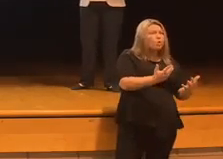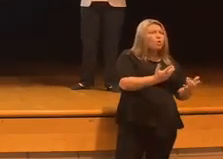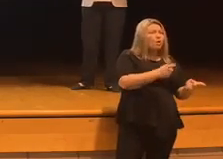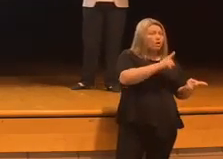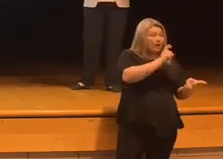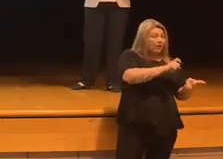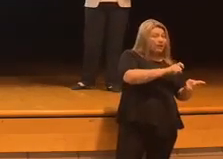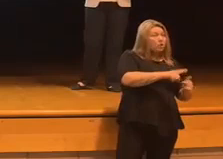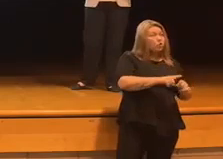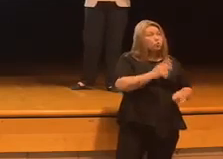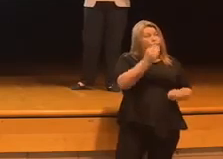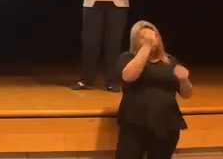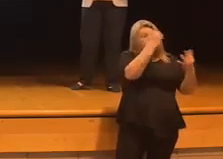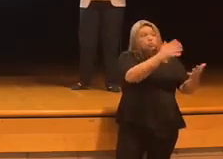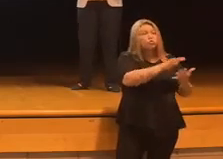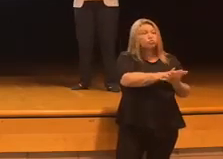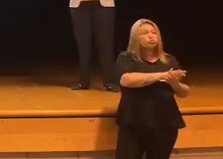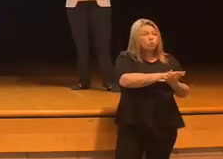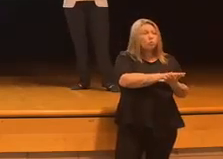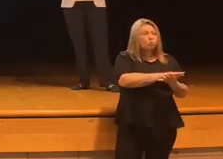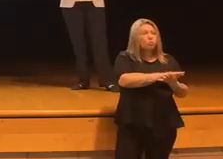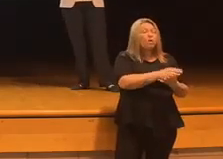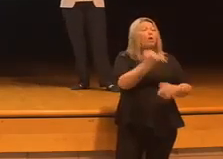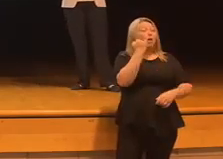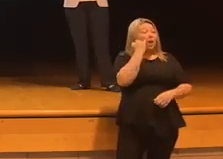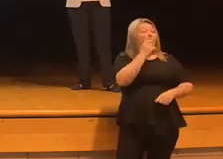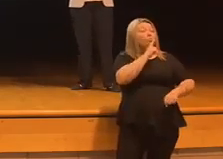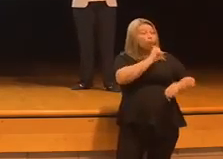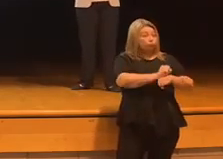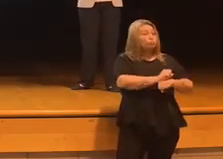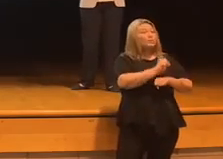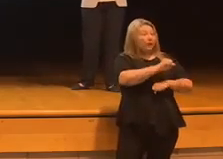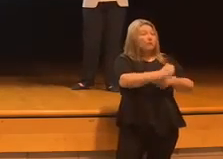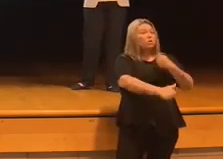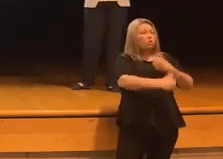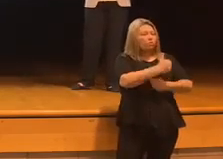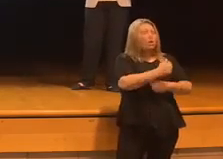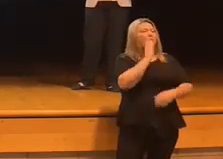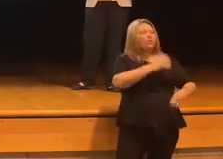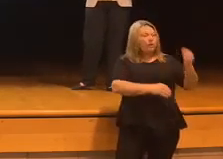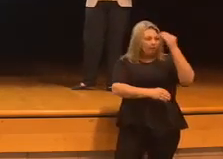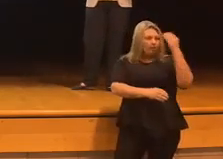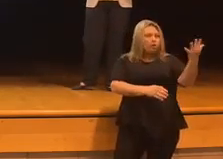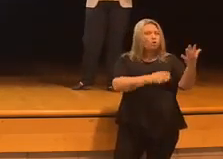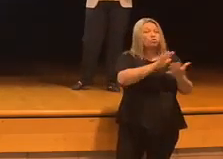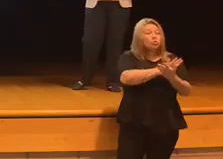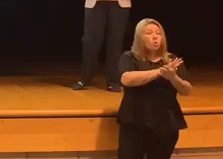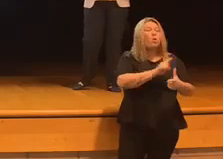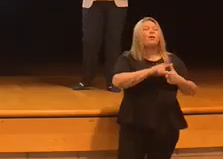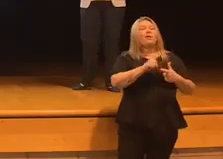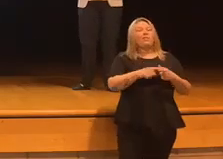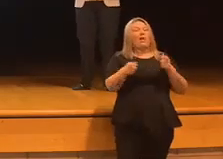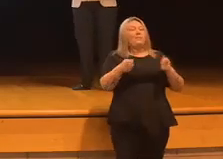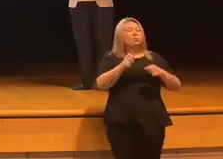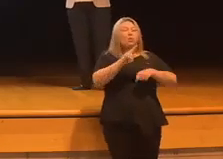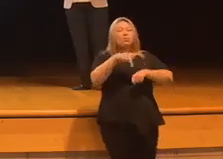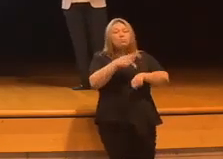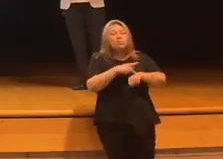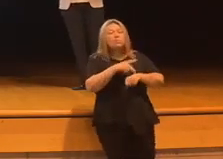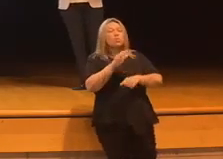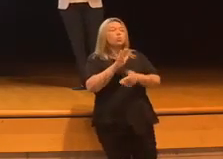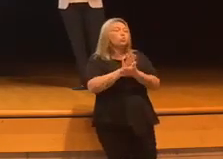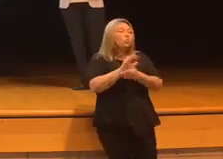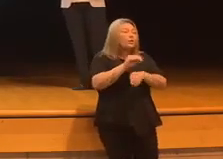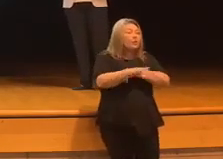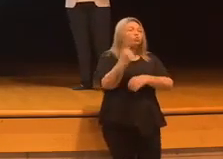be escalated to the school? And if it's escalated to the school, someone at the school, the administrator or a school counselor